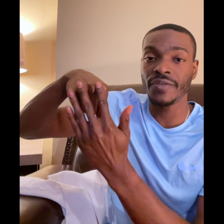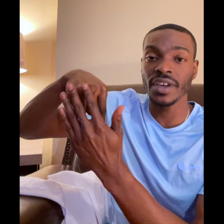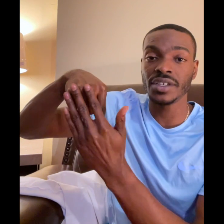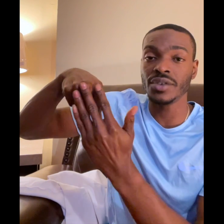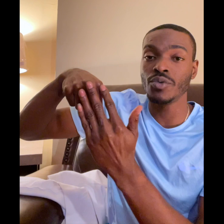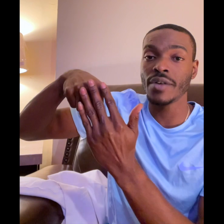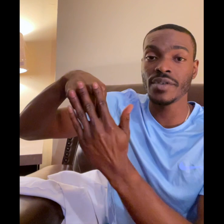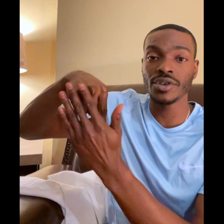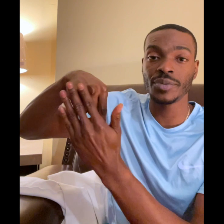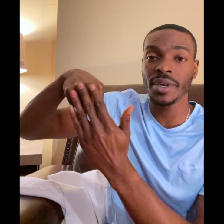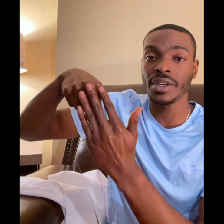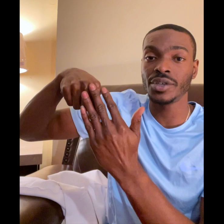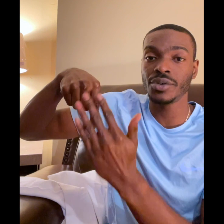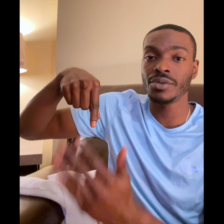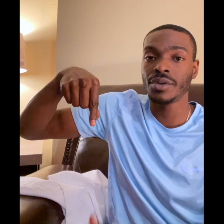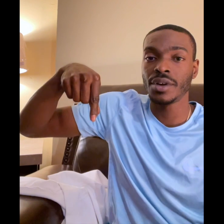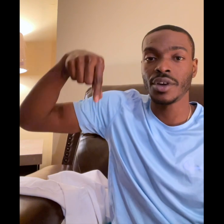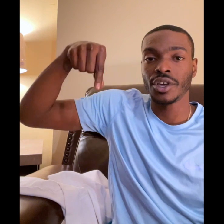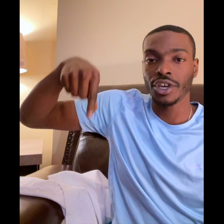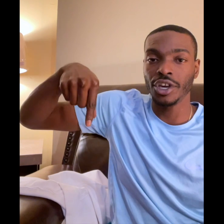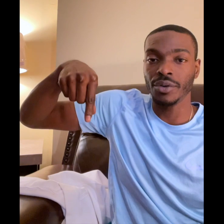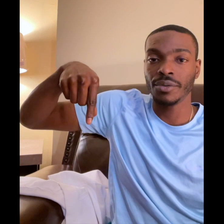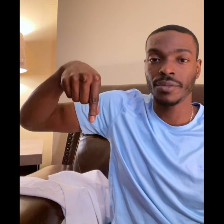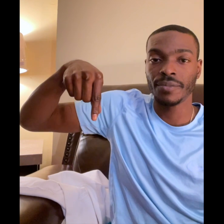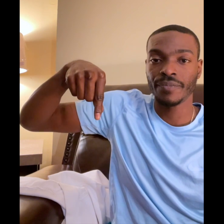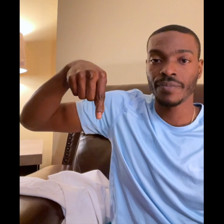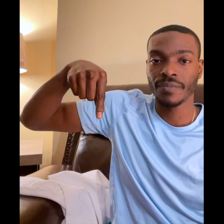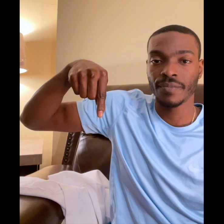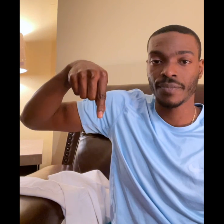facing whoever you're speaking to. Q.